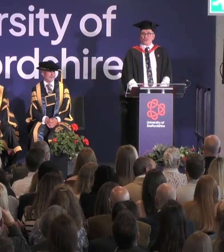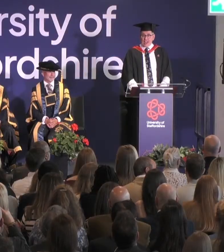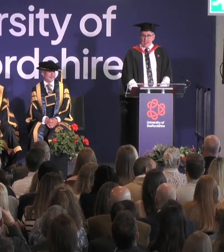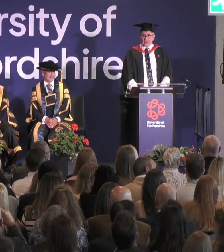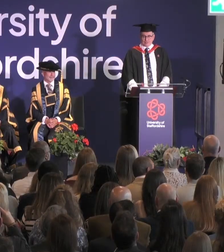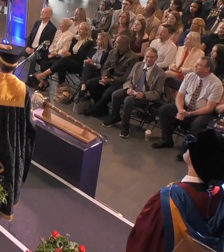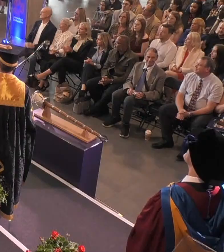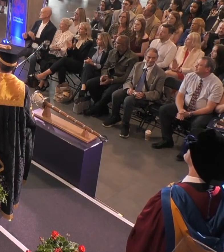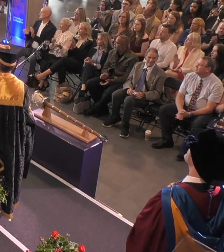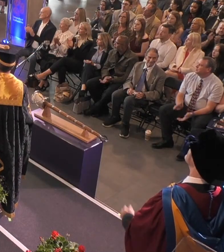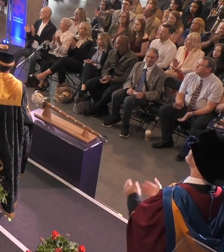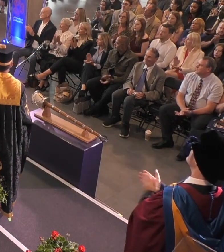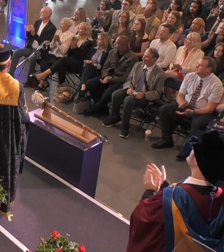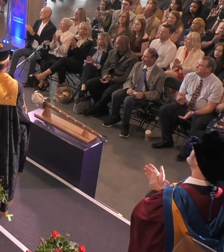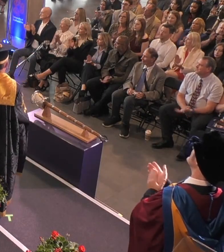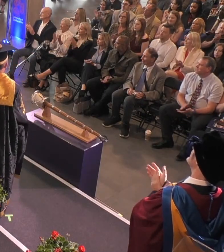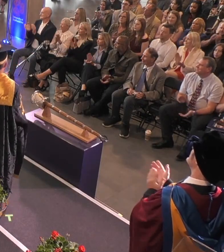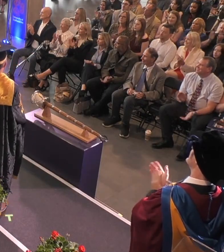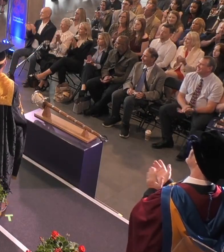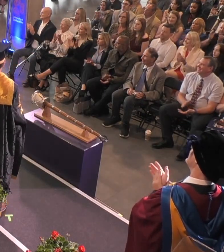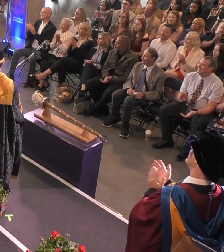Luke Chan.